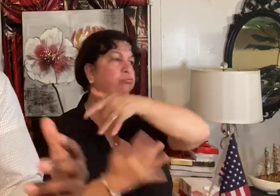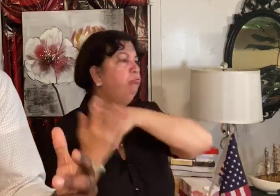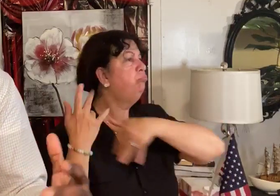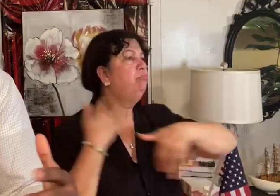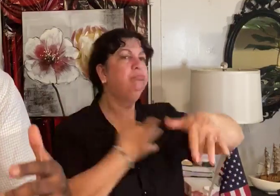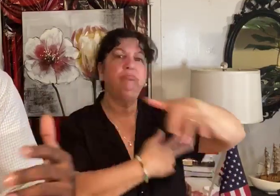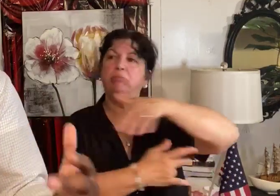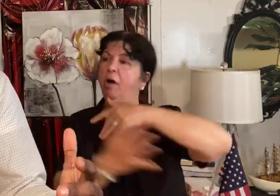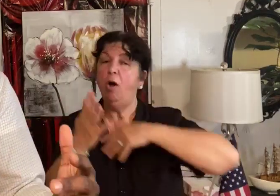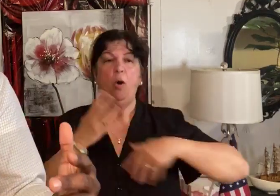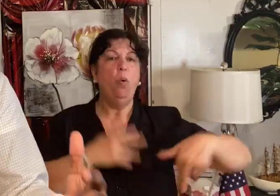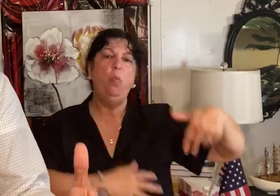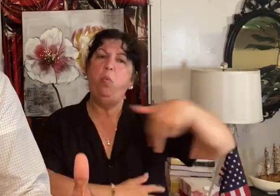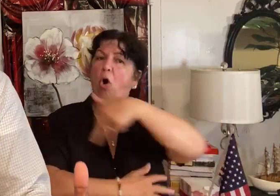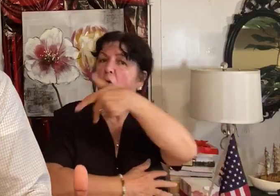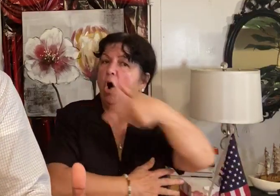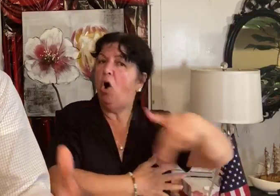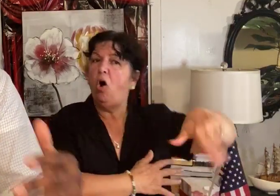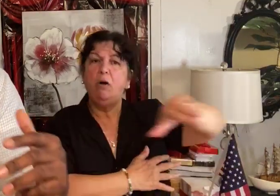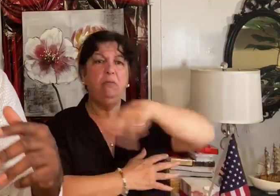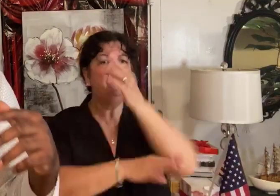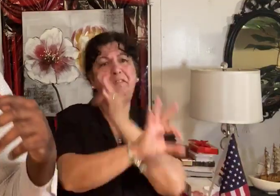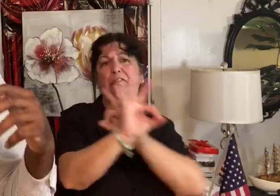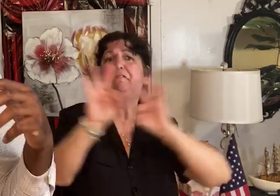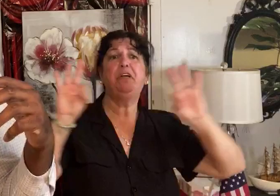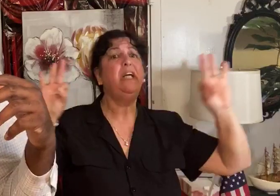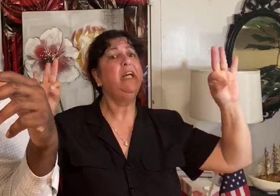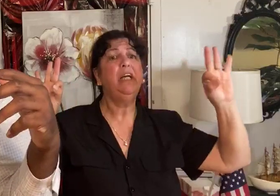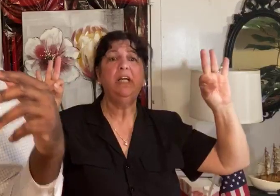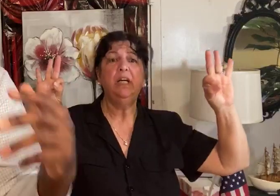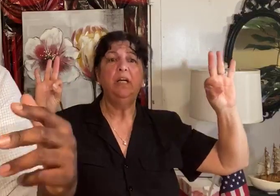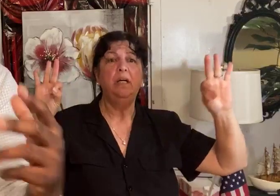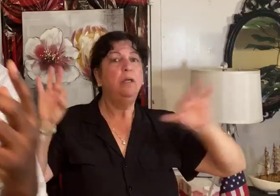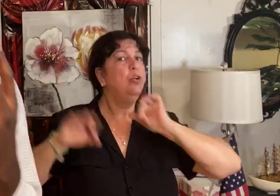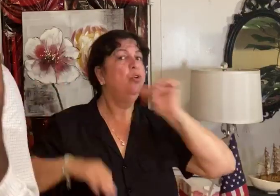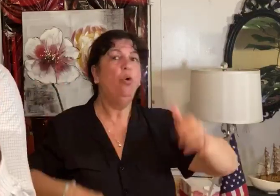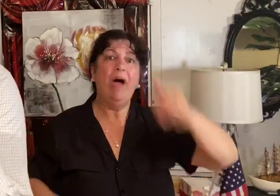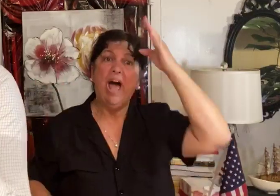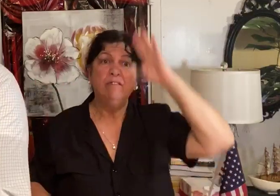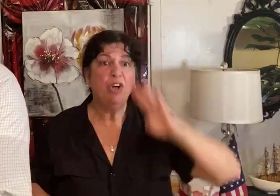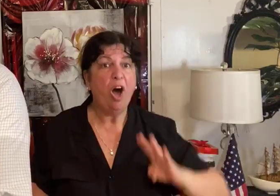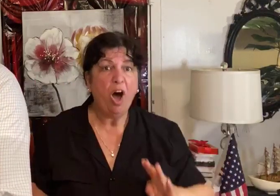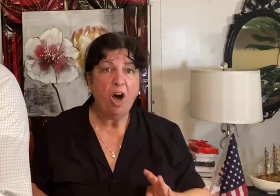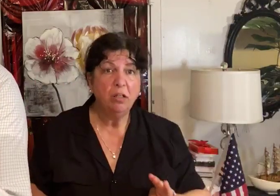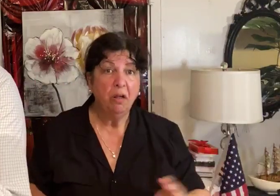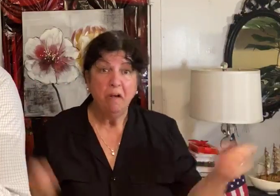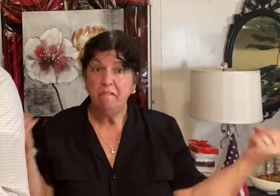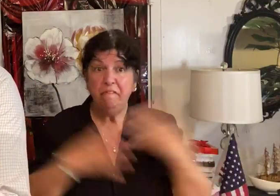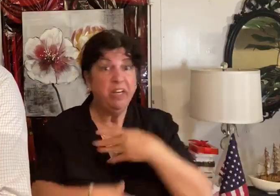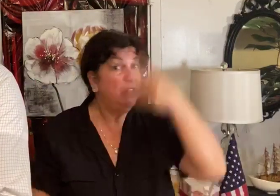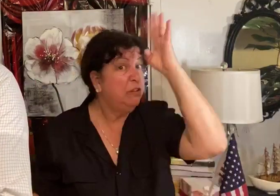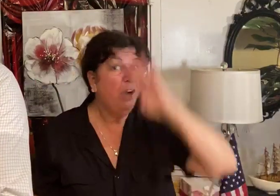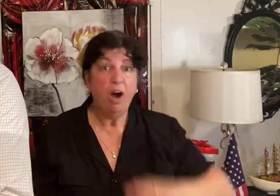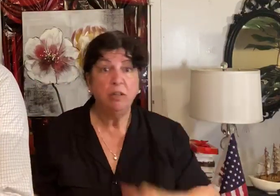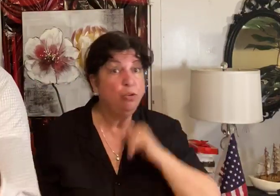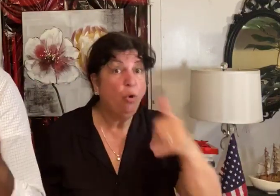about freely and work and raise their families. If you don't have God and the fear of God in the center of that,